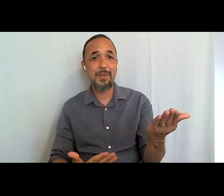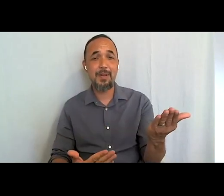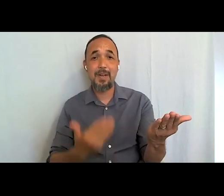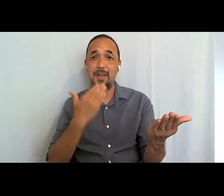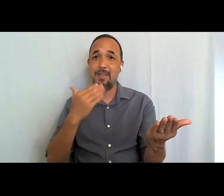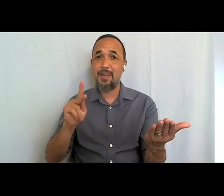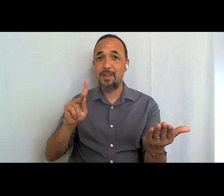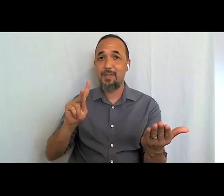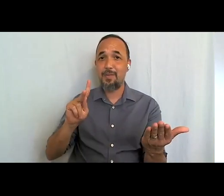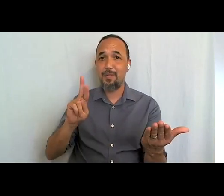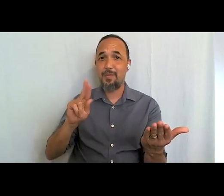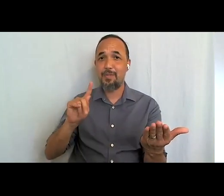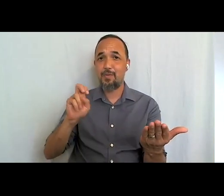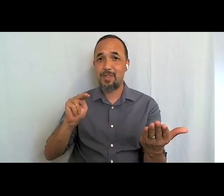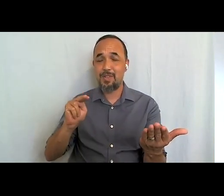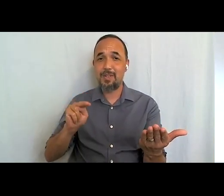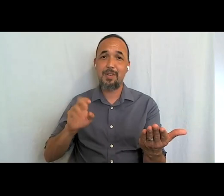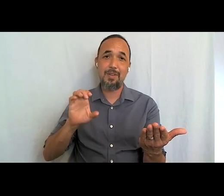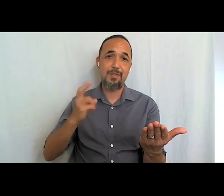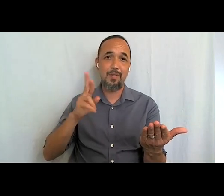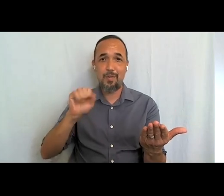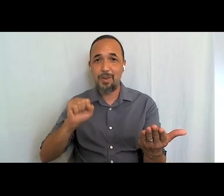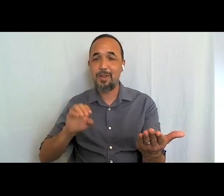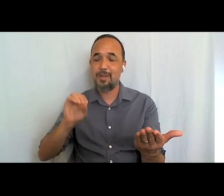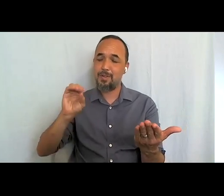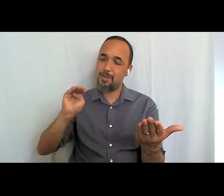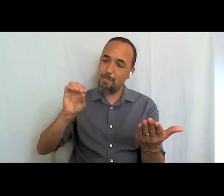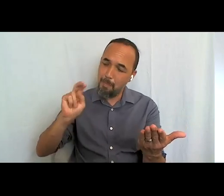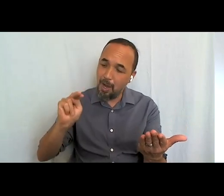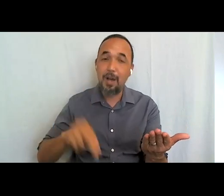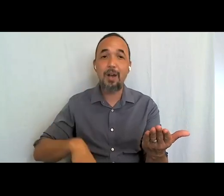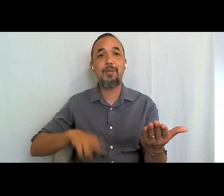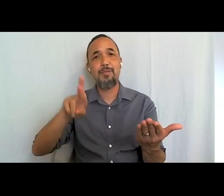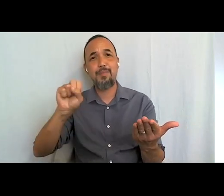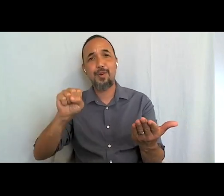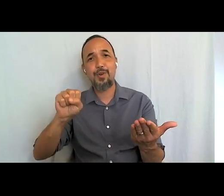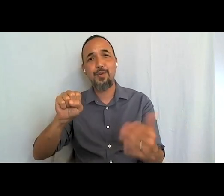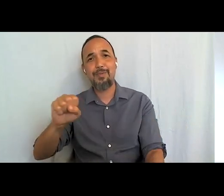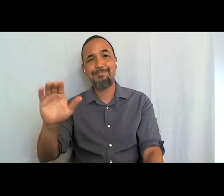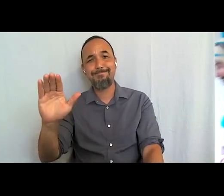Kristen, thank you, Chris, thank you, Mon, thank you, Berto. Party on.